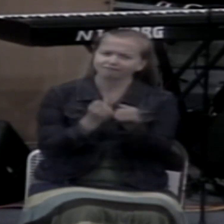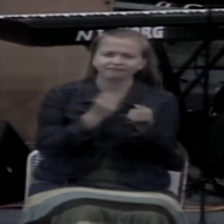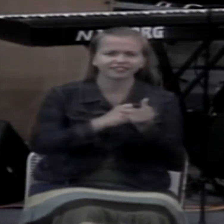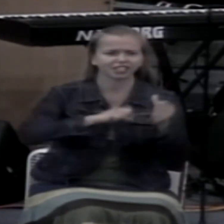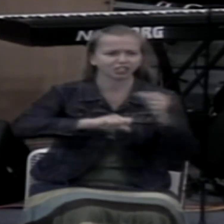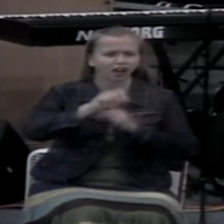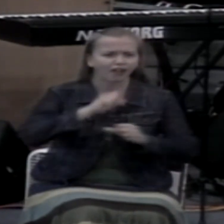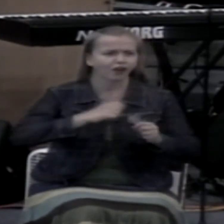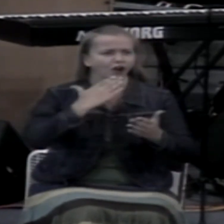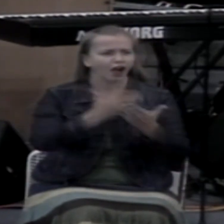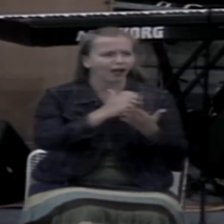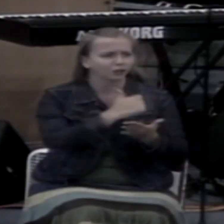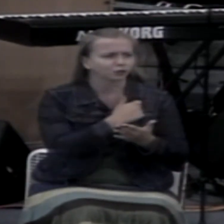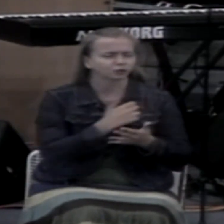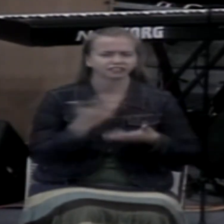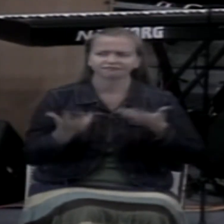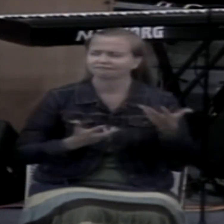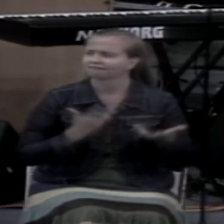big hand.